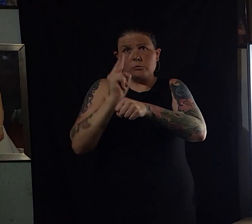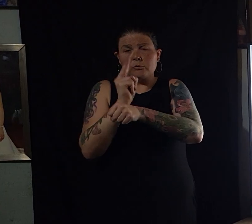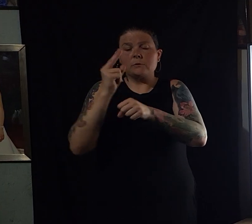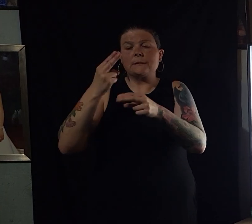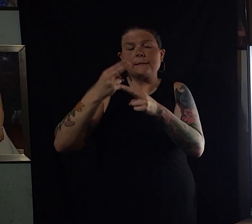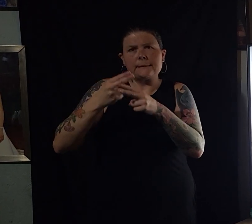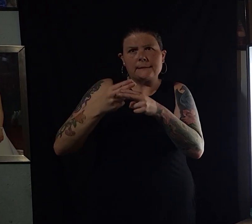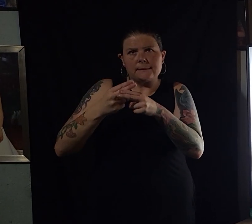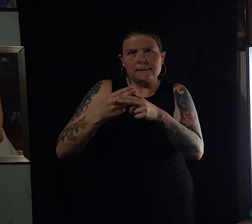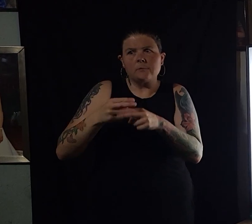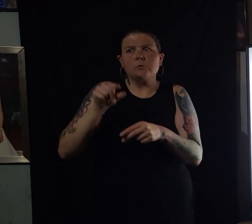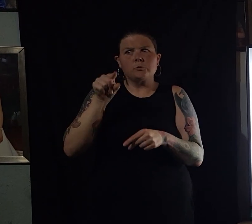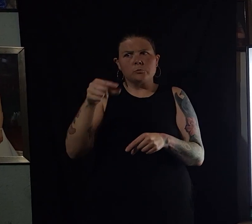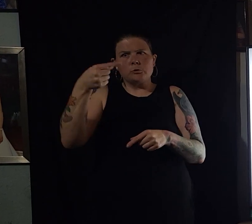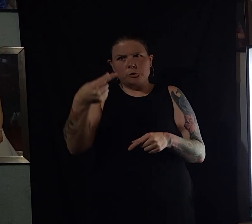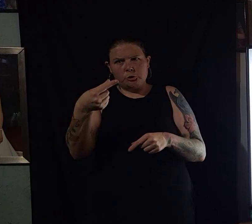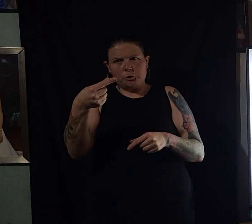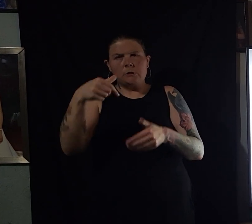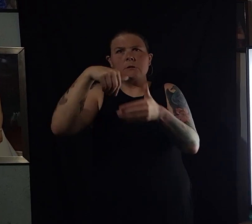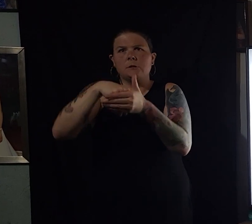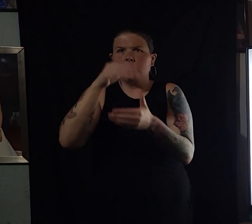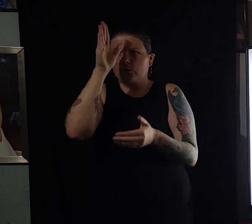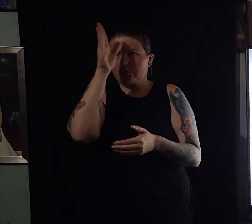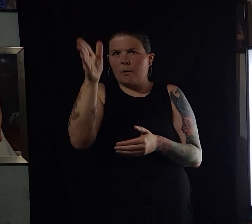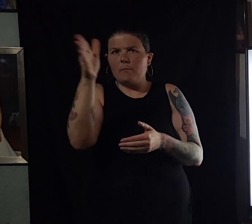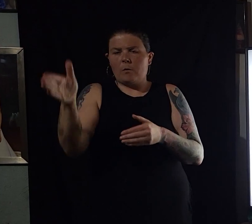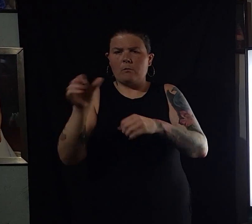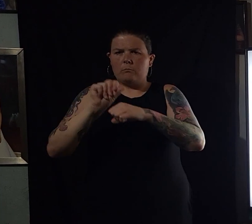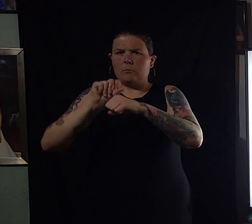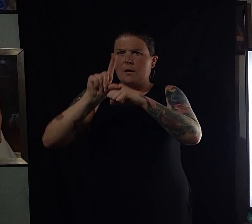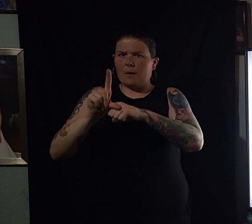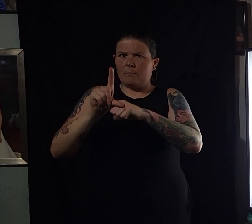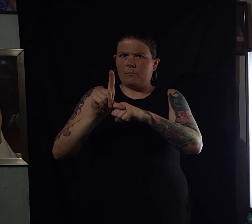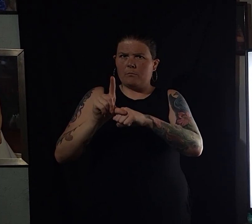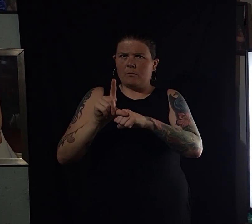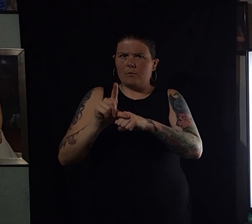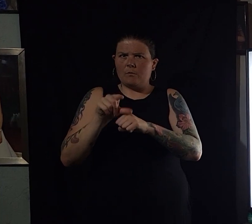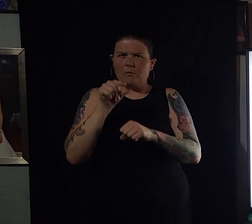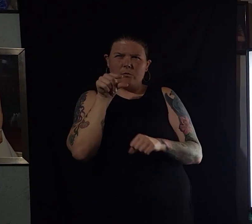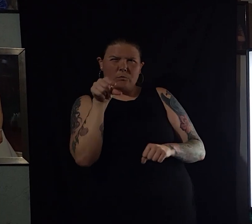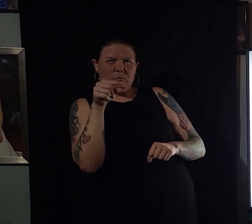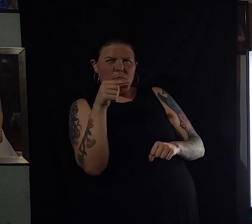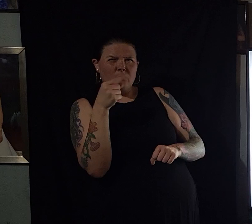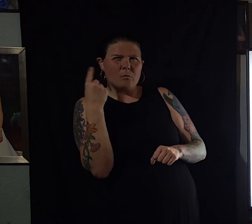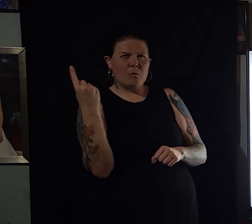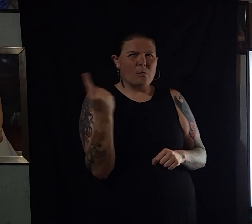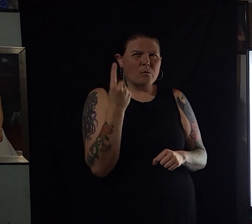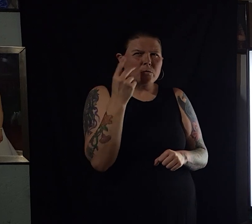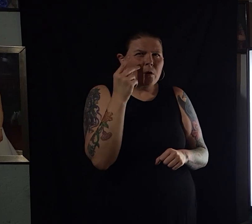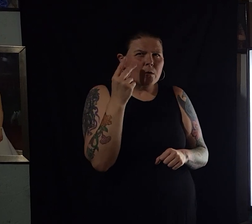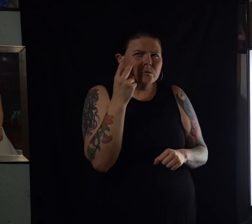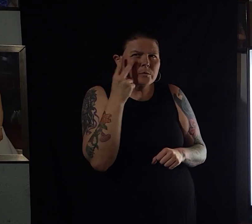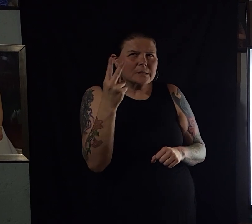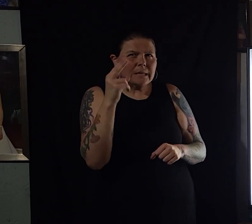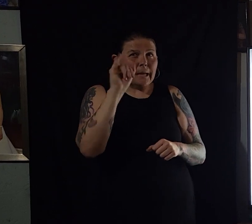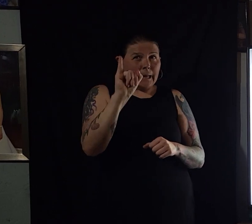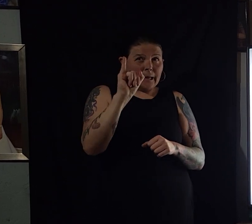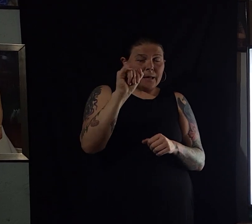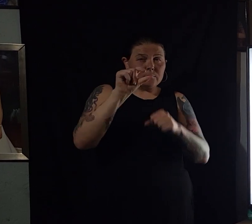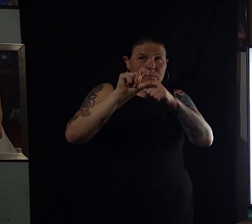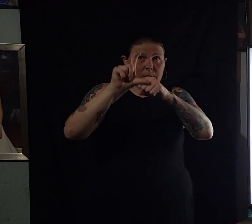name, so it is capitalized. You might have also noticed that I in that sentence